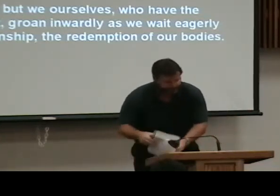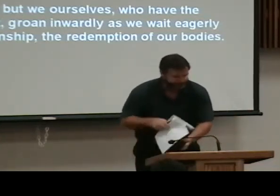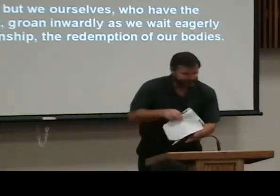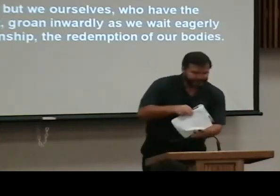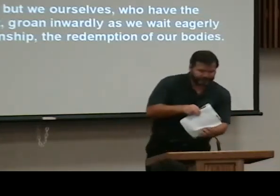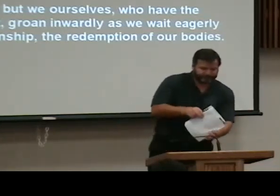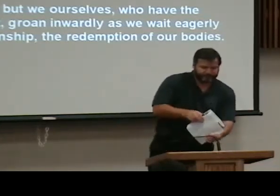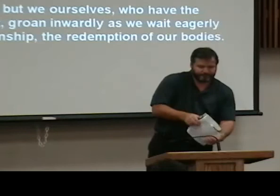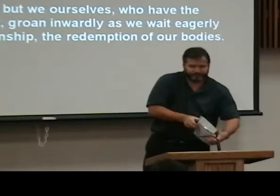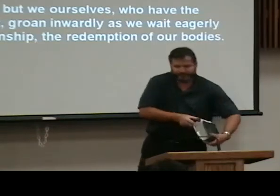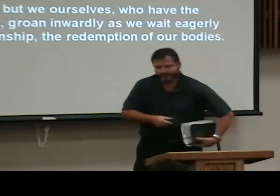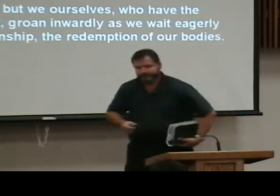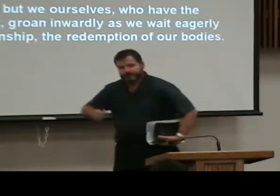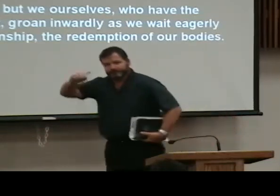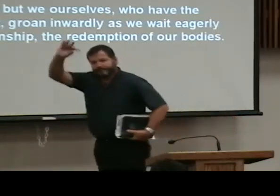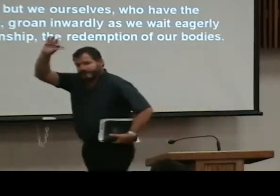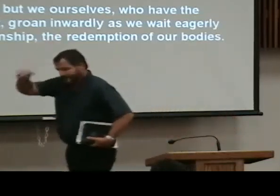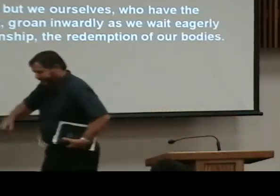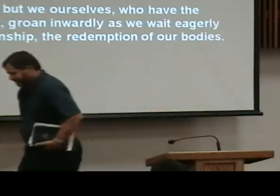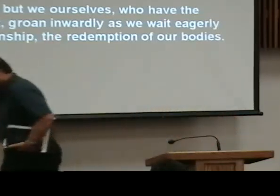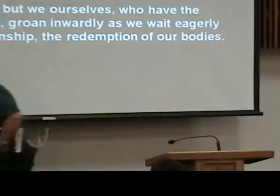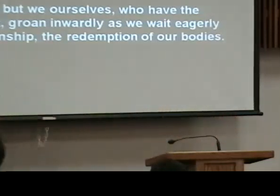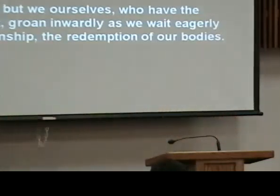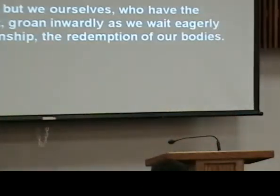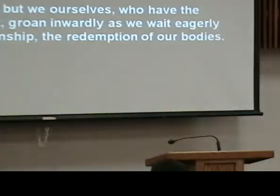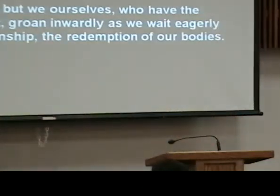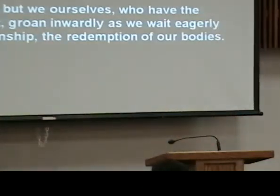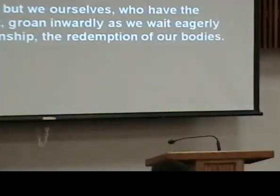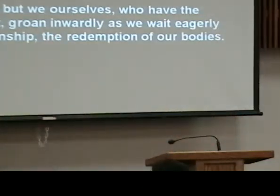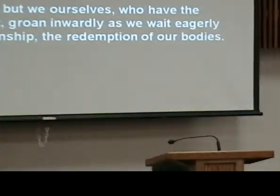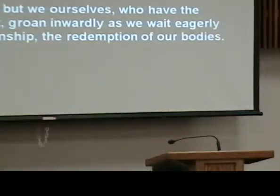my books, and I'm ready to go. I'm quitting.